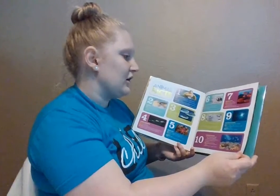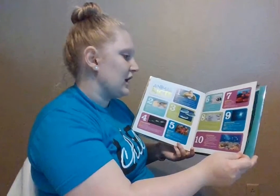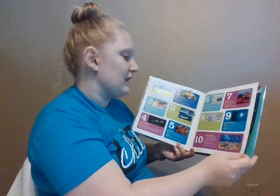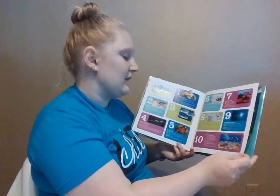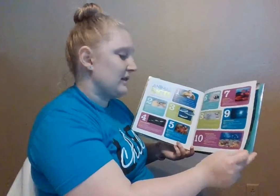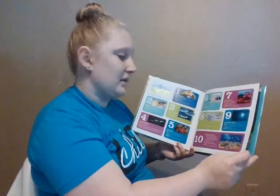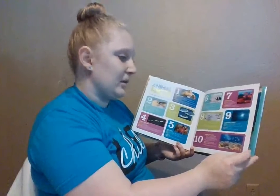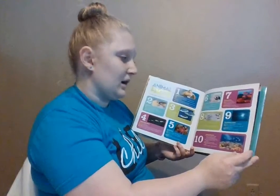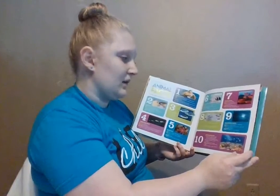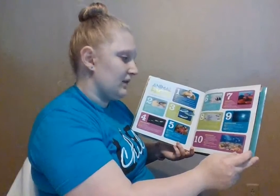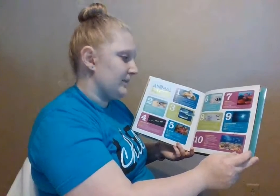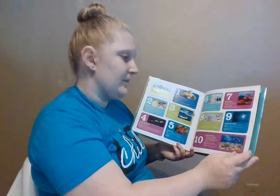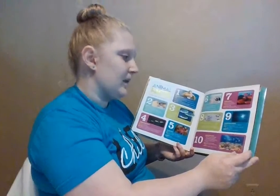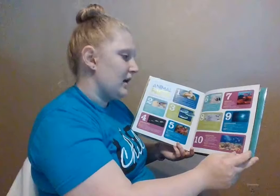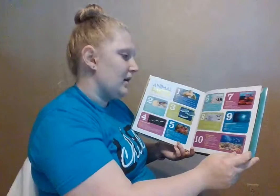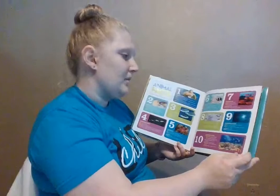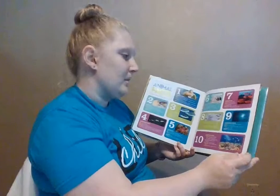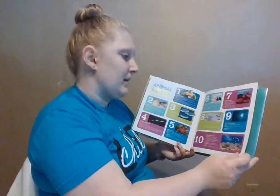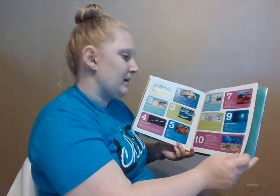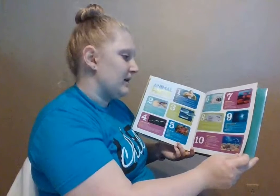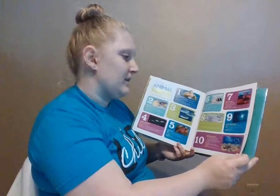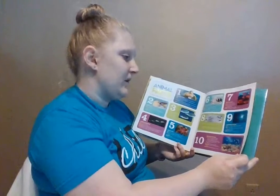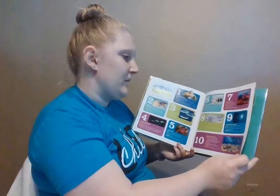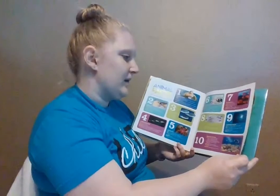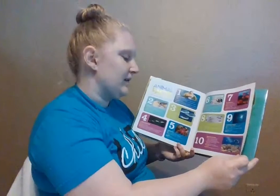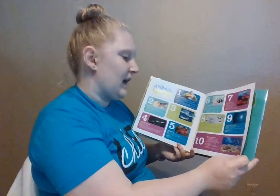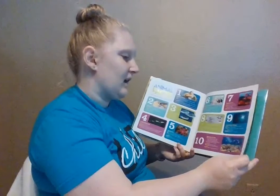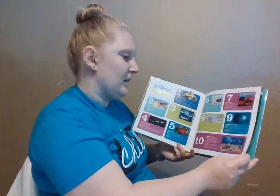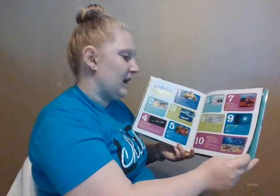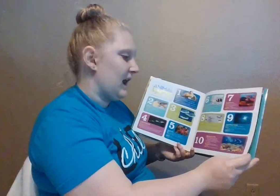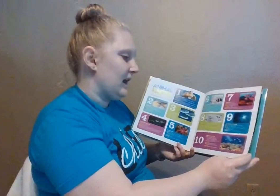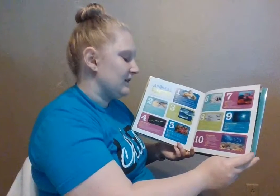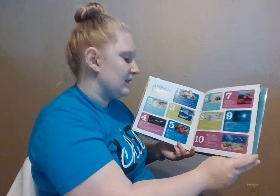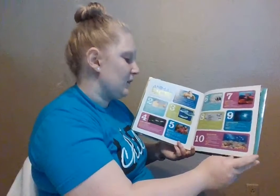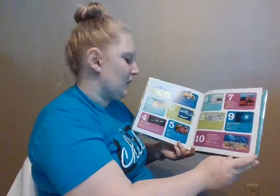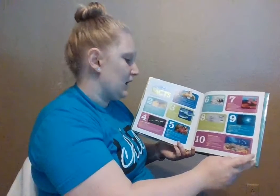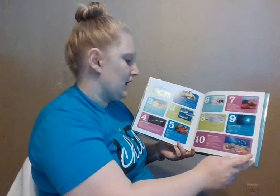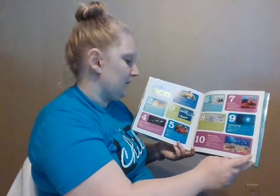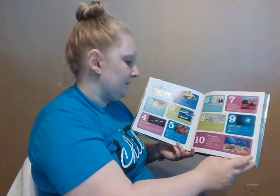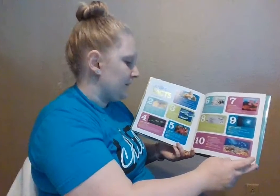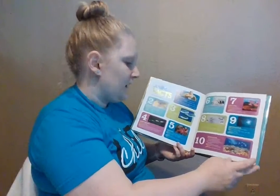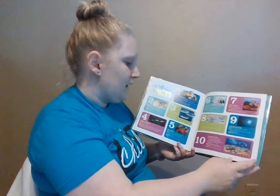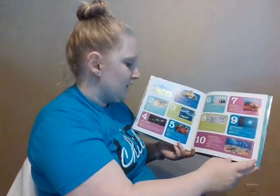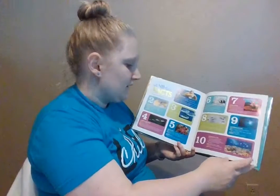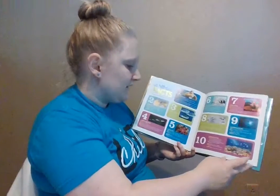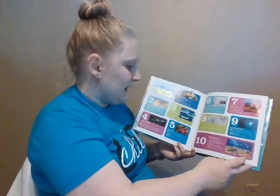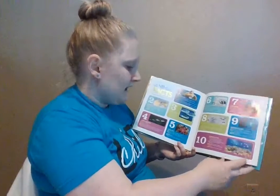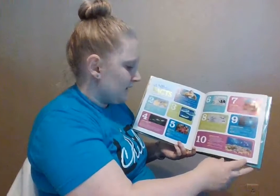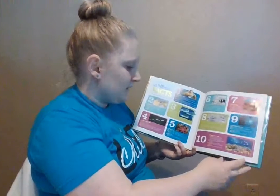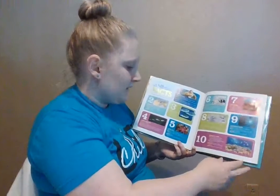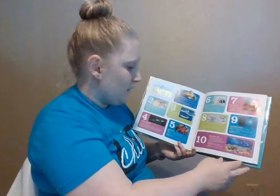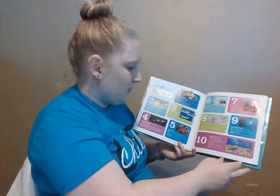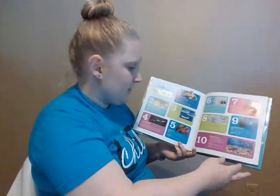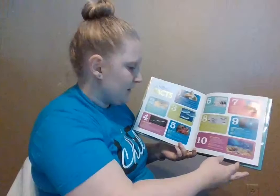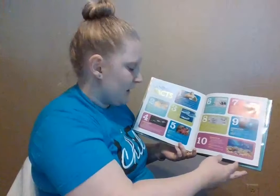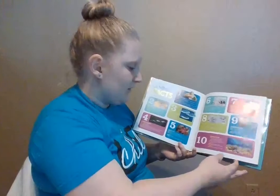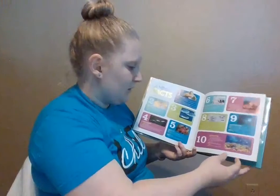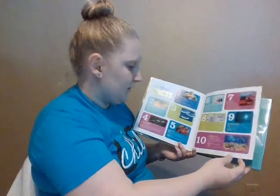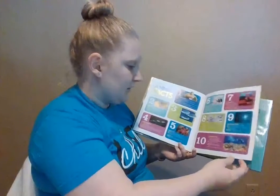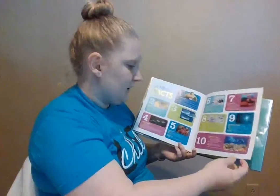and seabirds. Babies, females scatter many eggs in the water. Sea otters. Home, shallow coastal waters